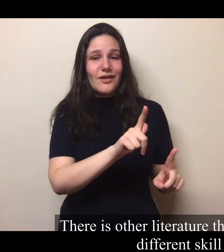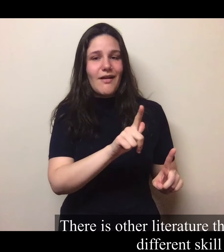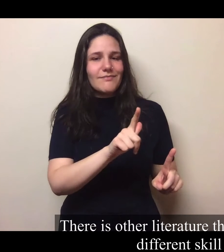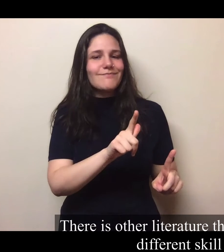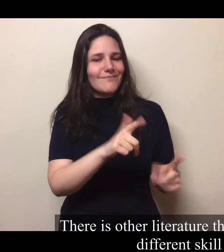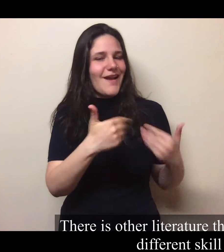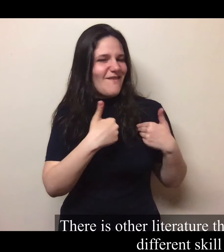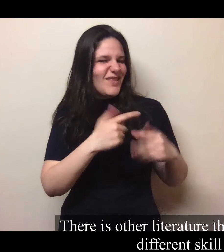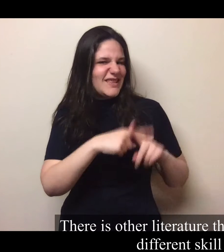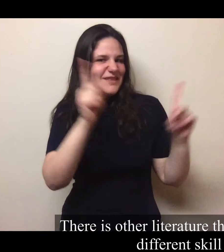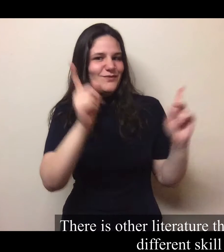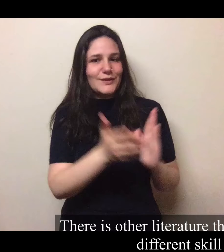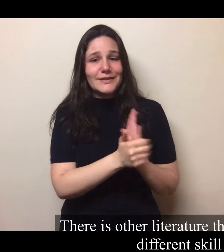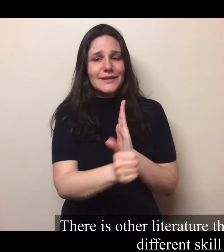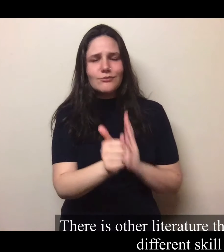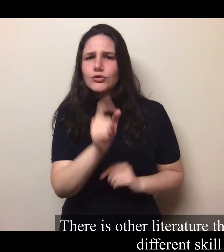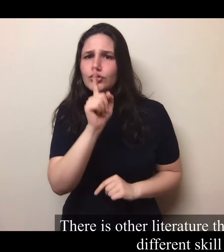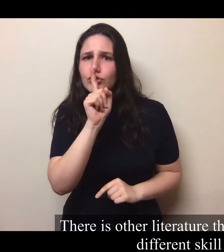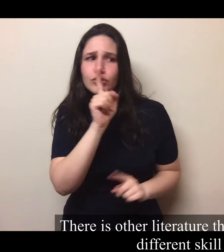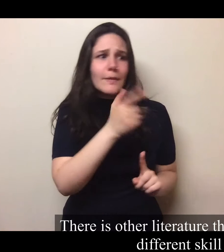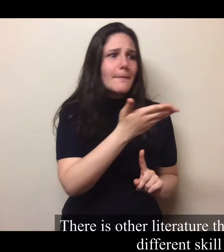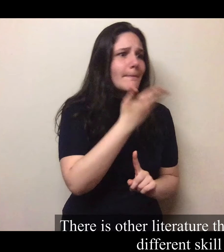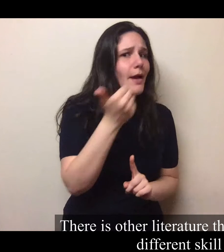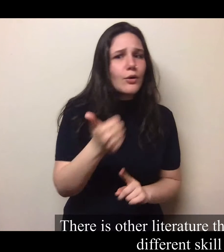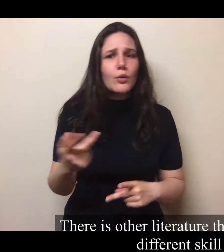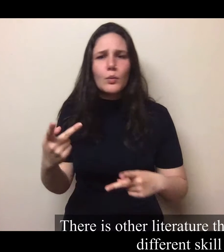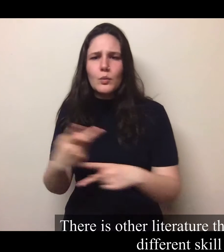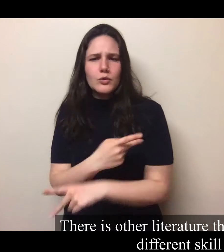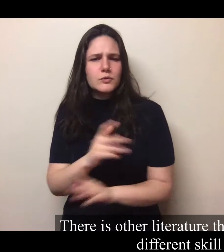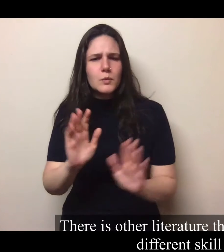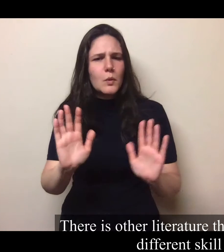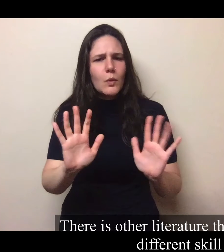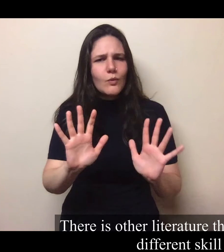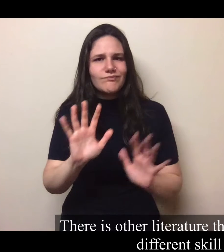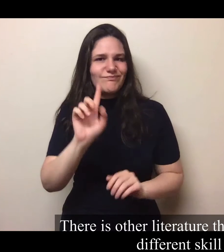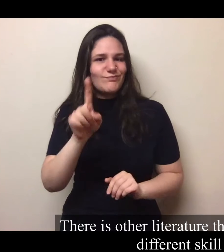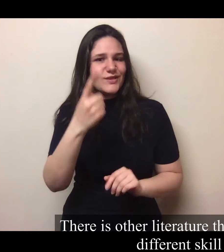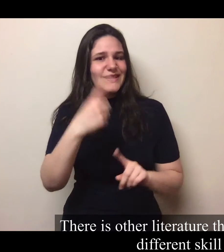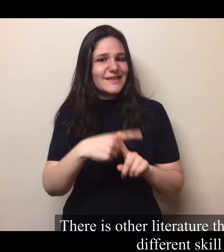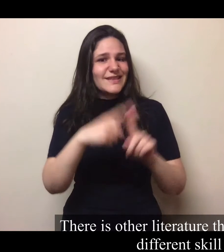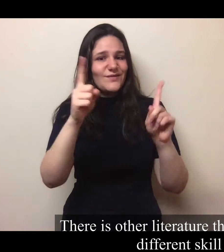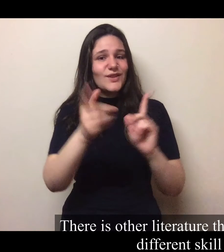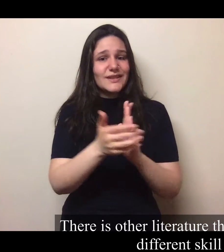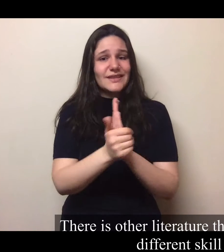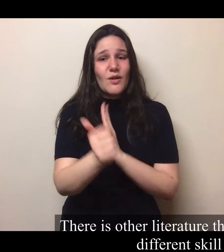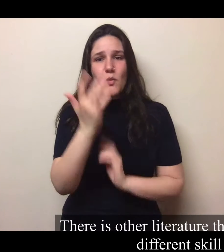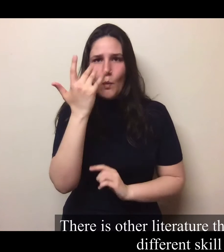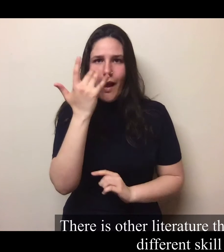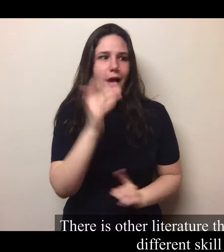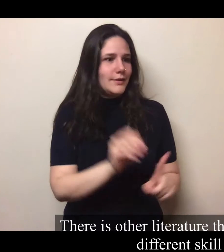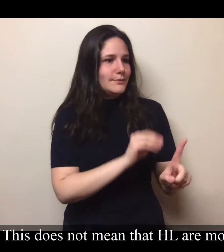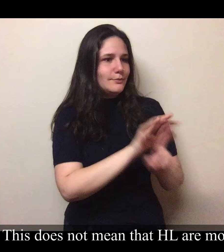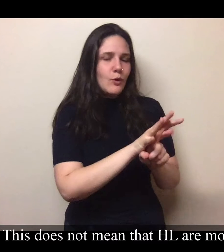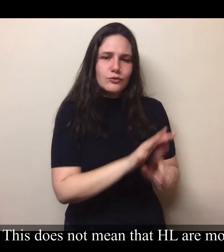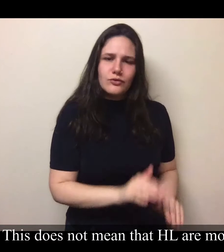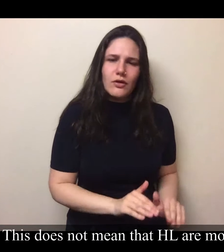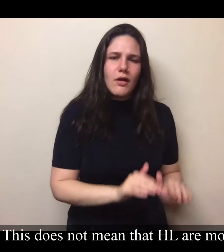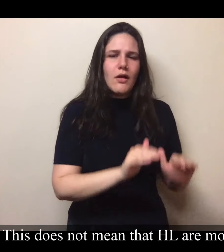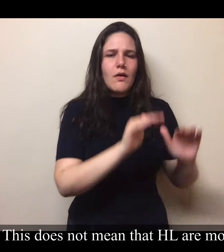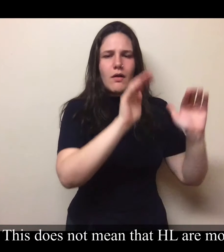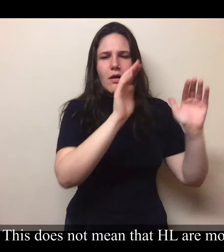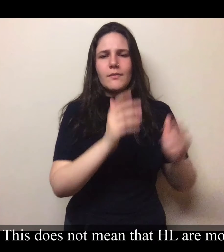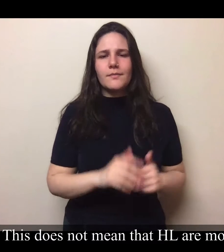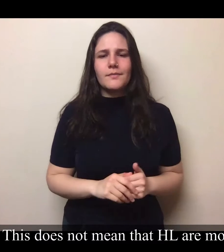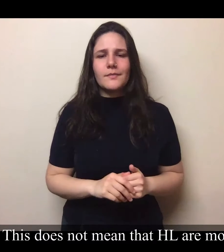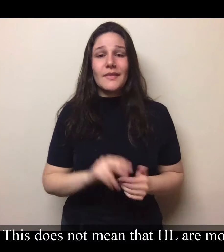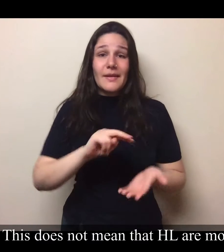There is other literature that recognizes that heritage language learners have different skill sets from second language learners. This does not mean